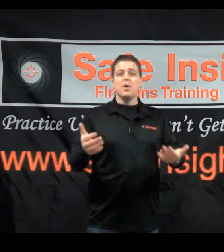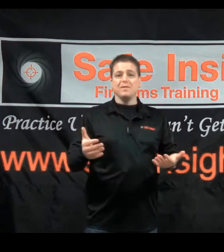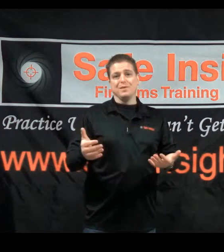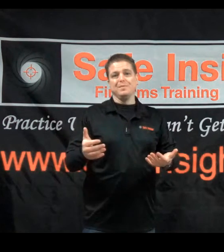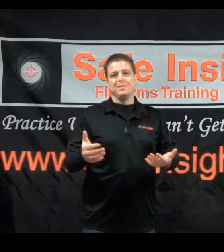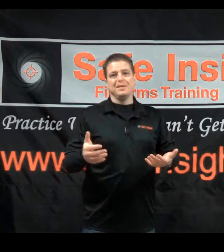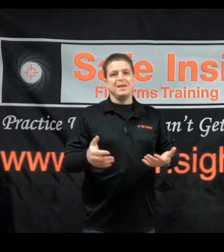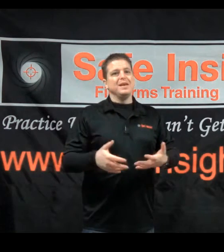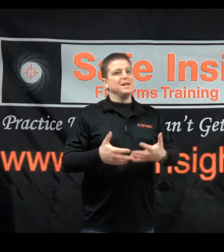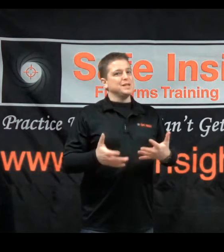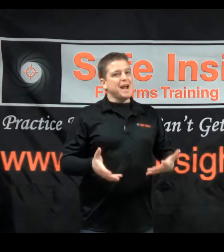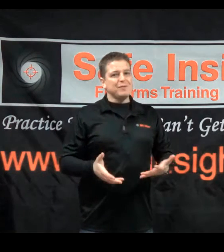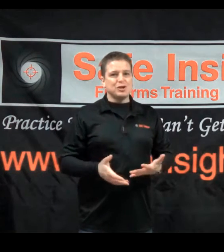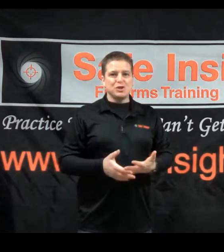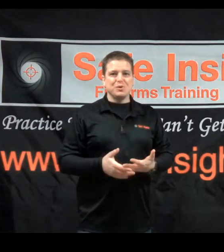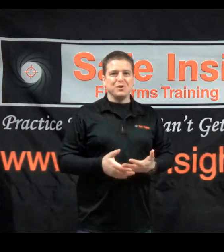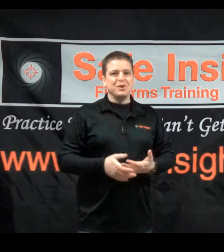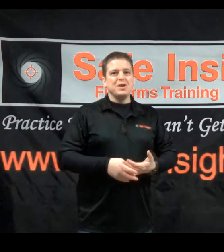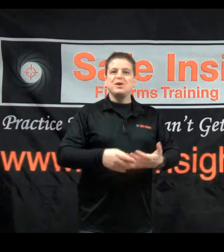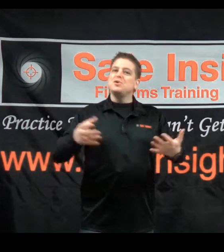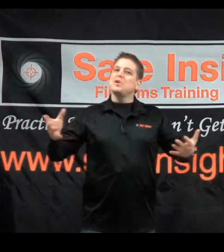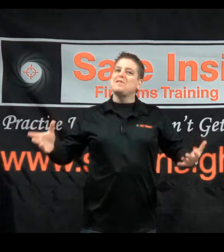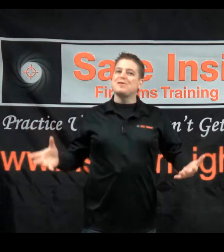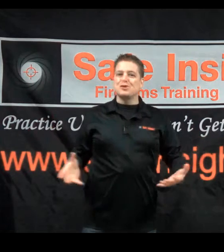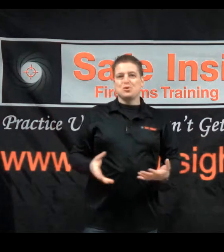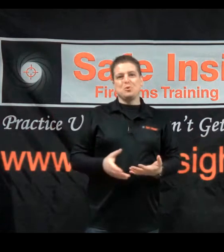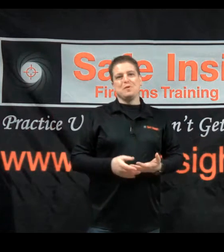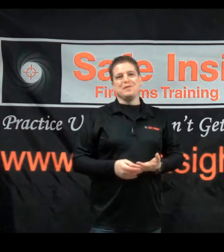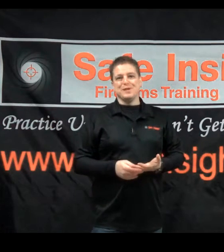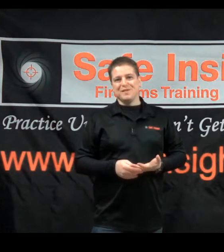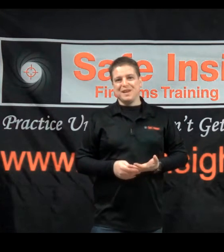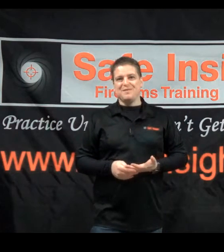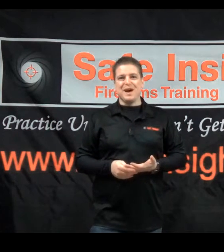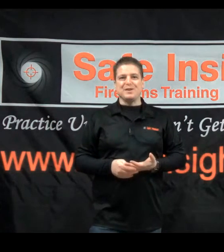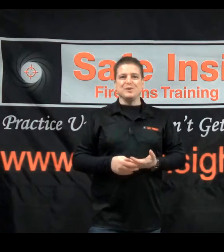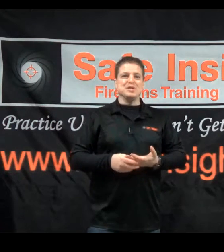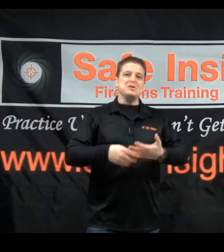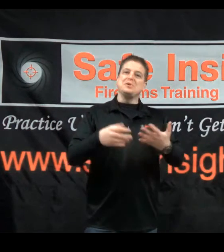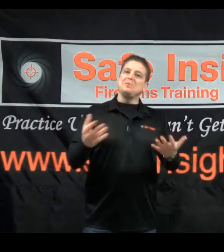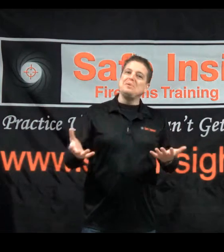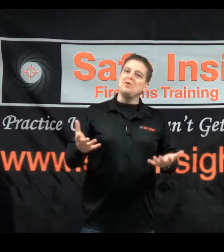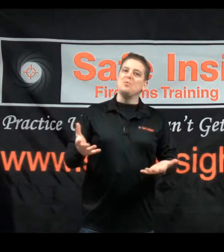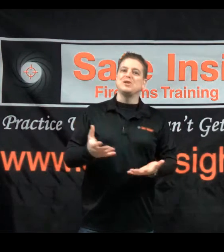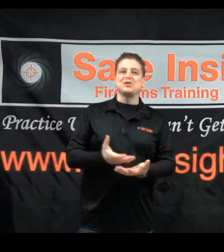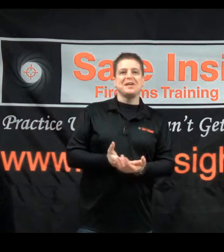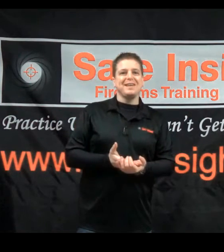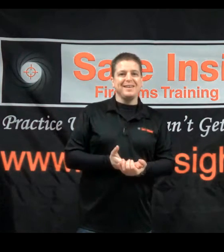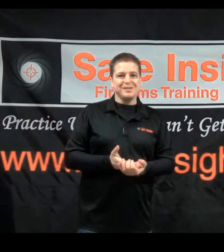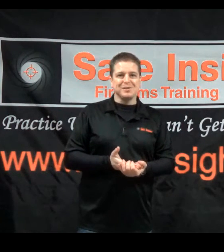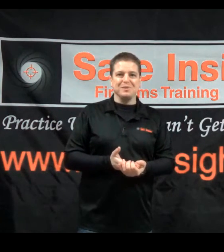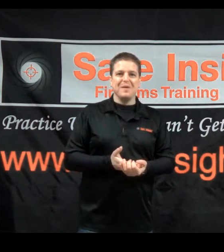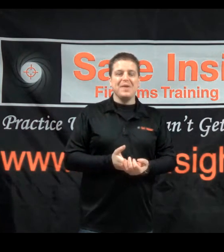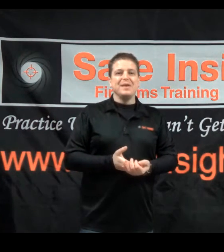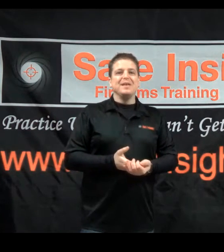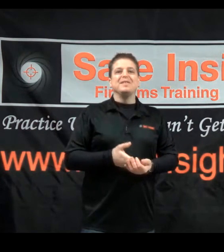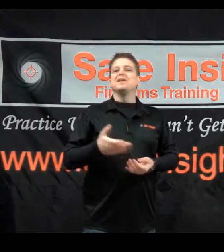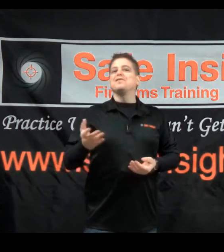However, as an average shooter, you don't have control over these everyday factors, and you don't know what you're getting into.